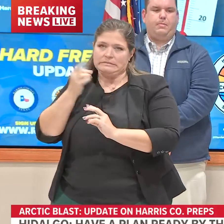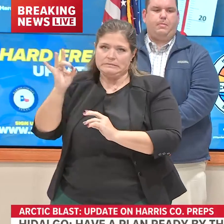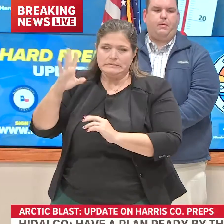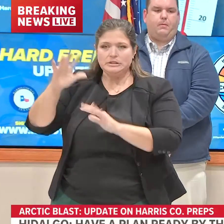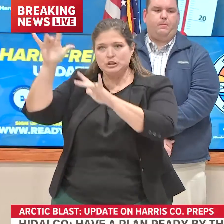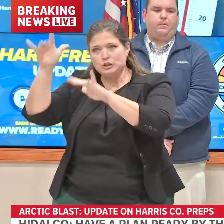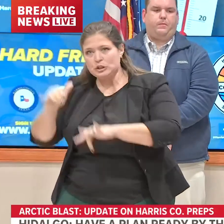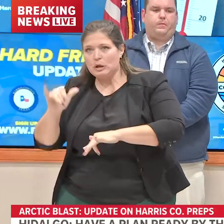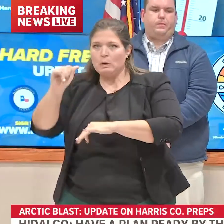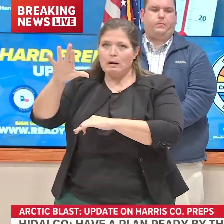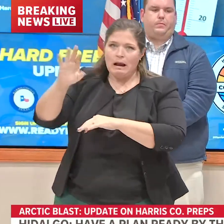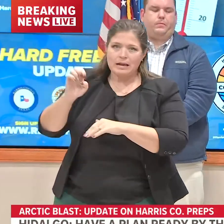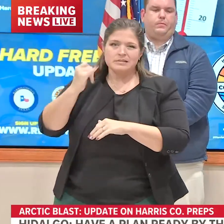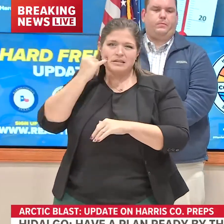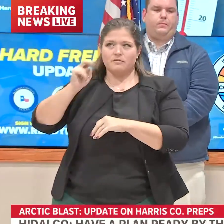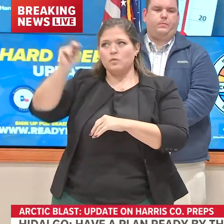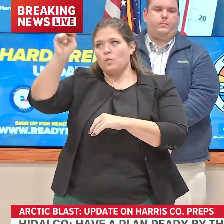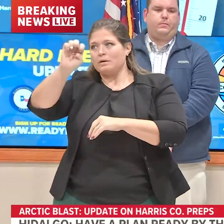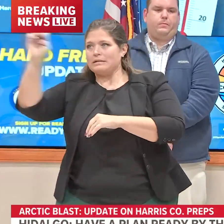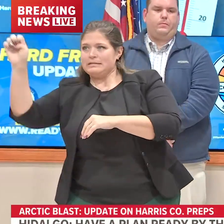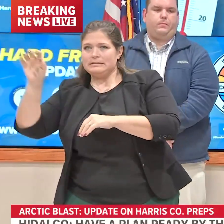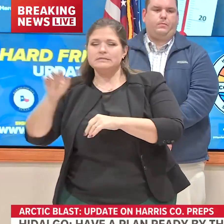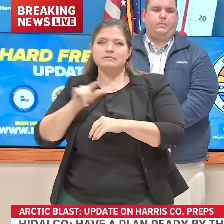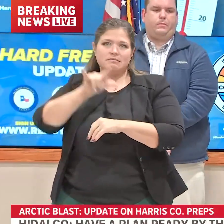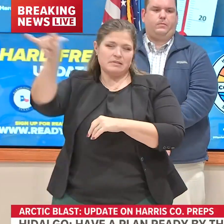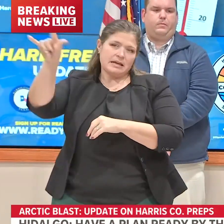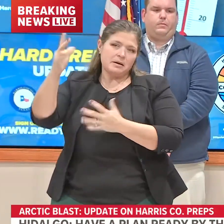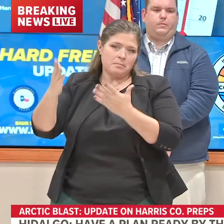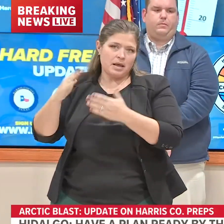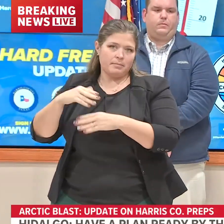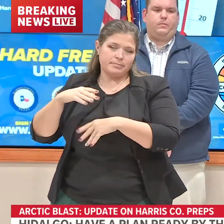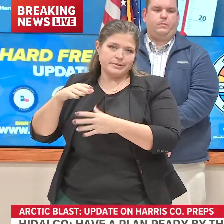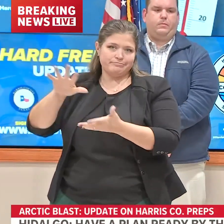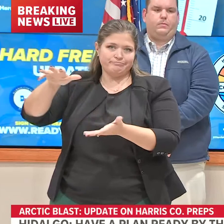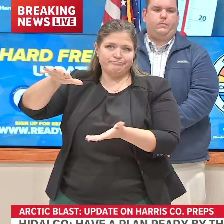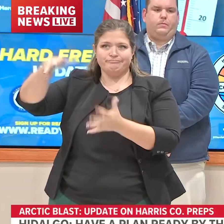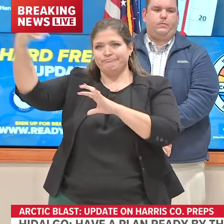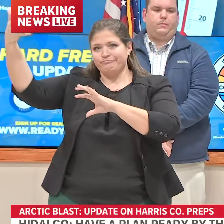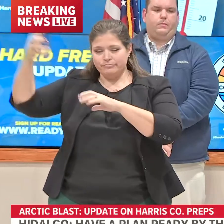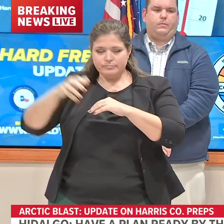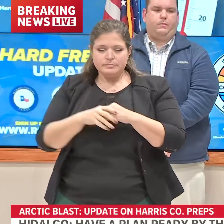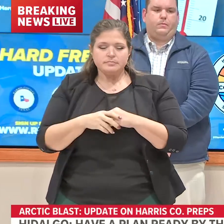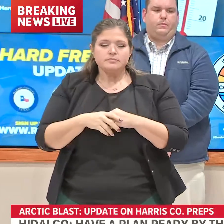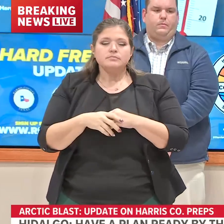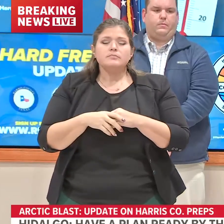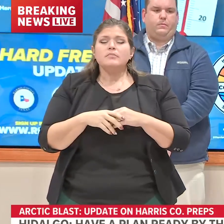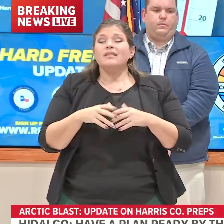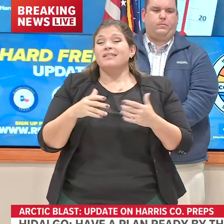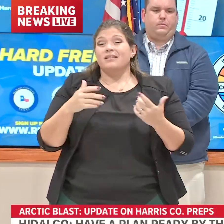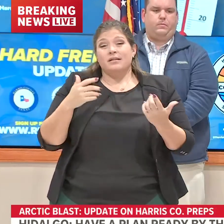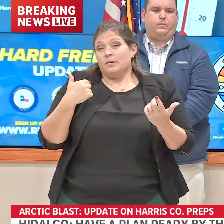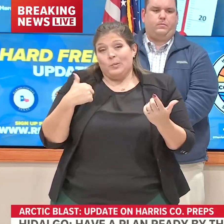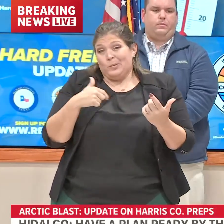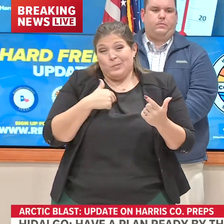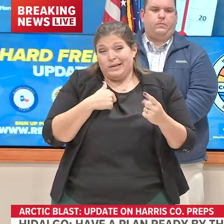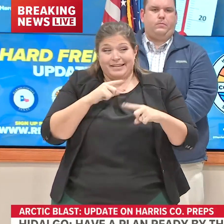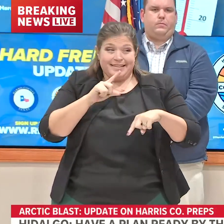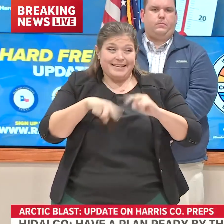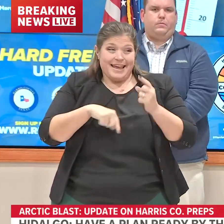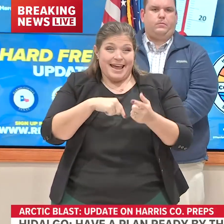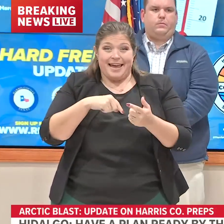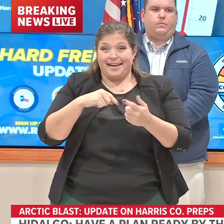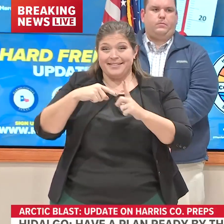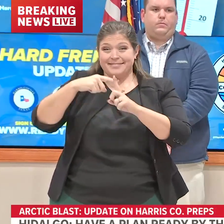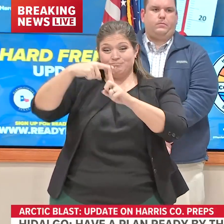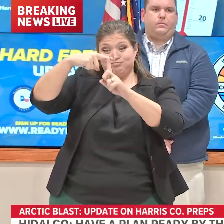traveling to the north and the east. So just check with the airline on that. So we can't prevent temperatures of this nature. We can't prevent